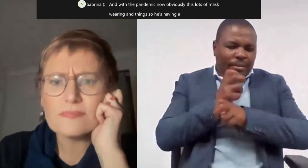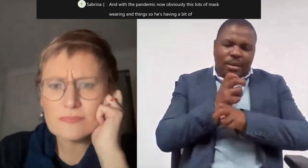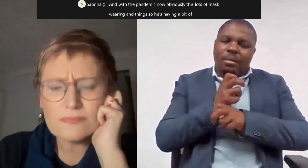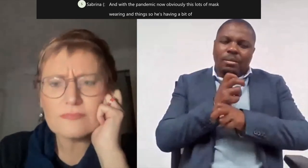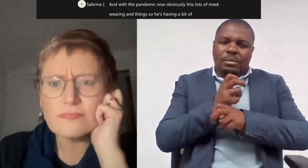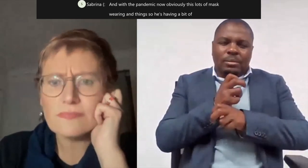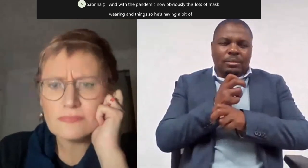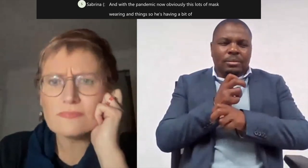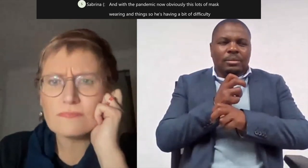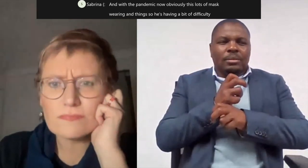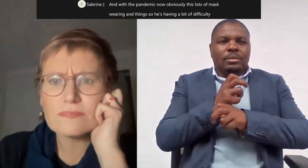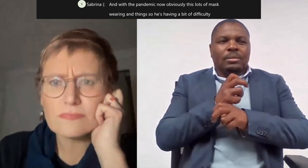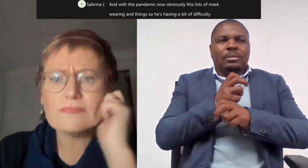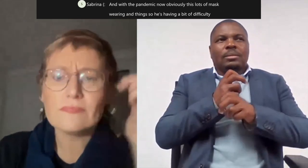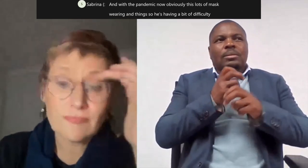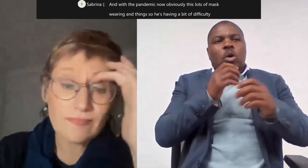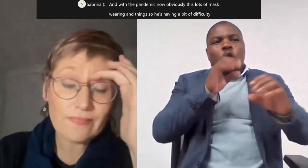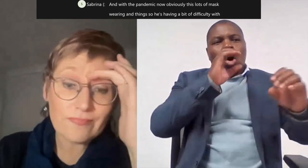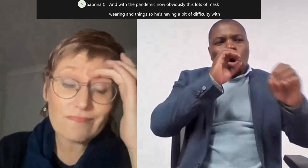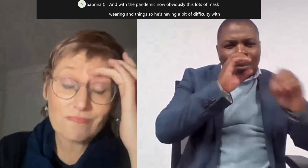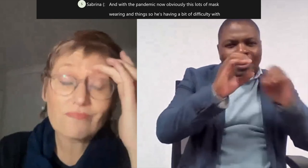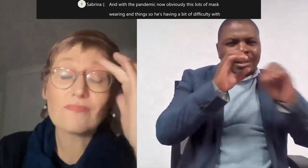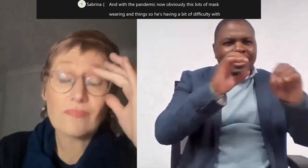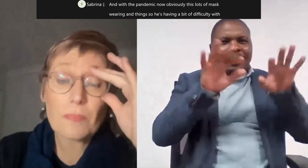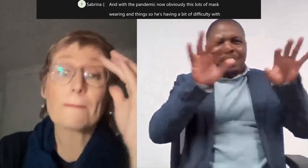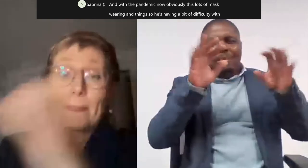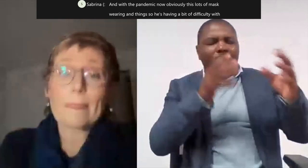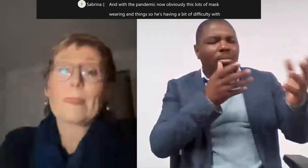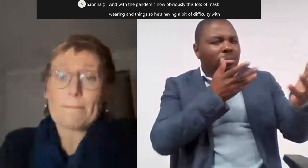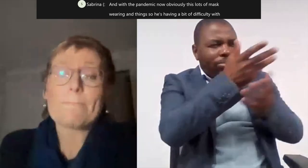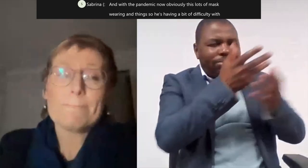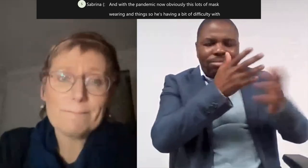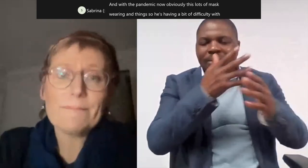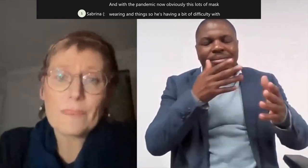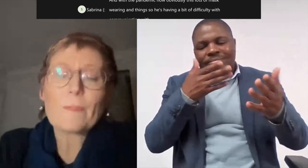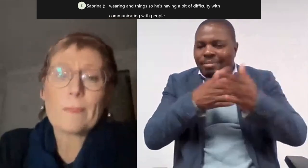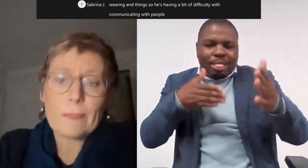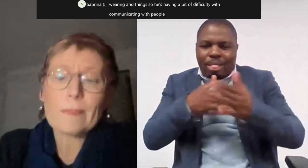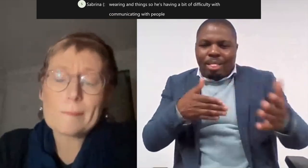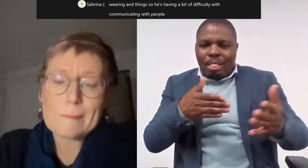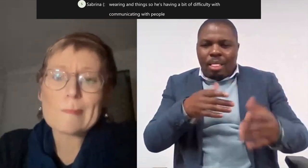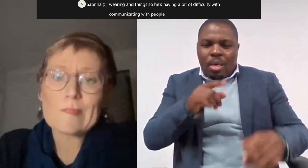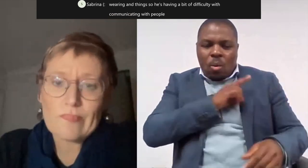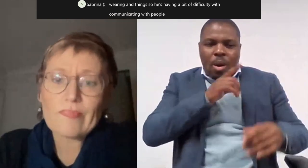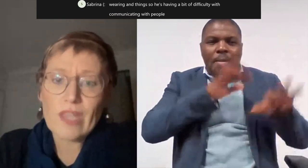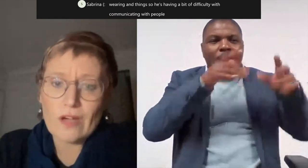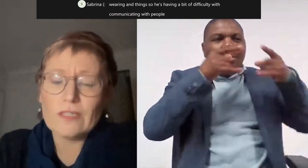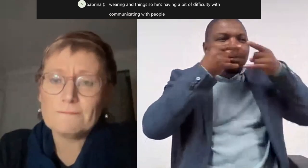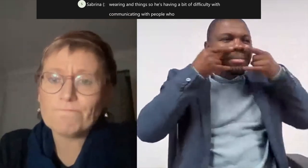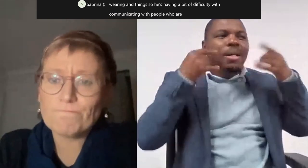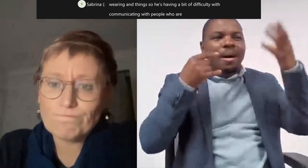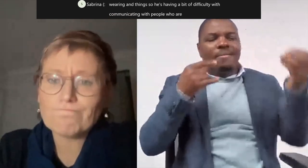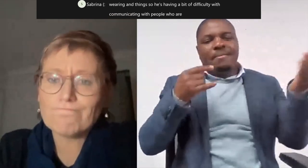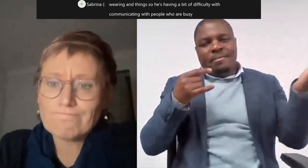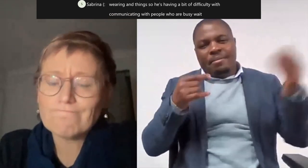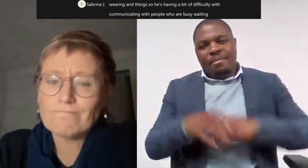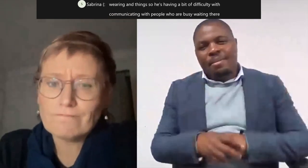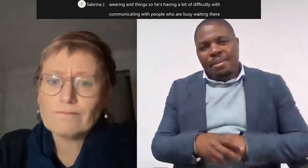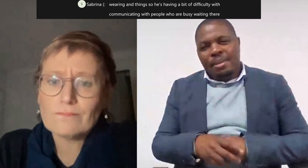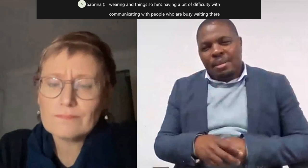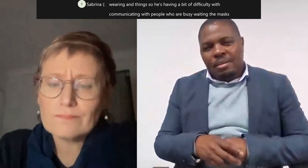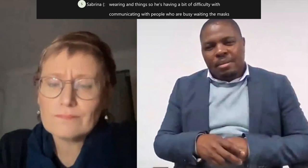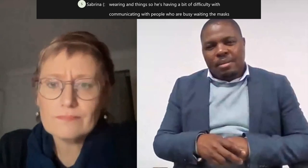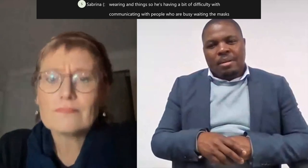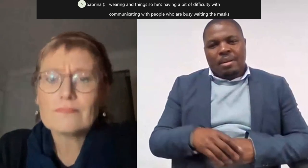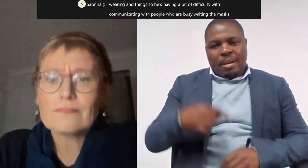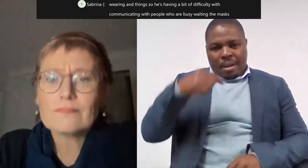with communicating with people who are busy wearing their masks. And